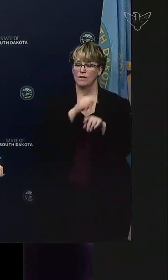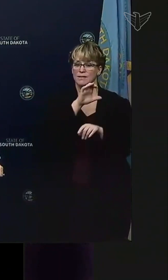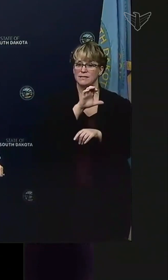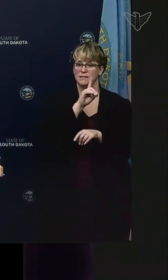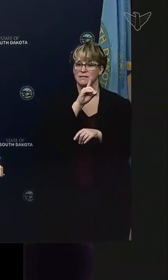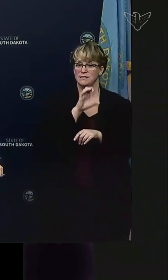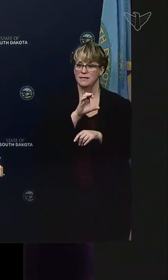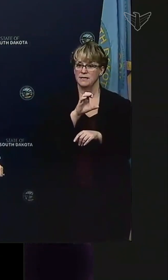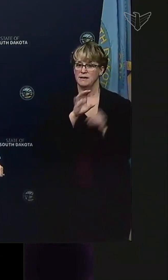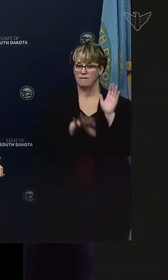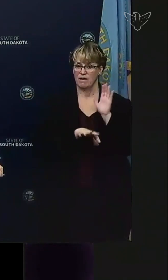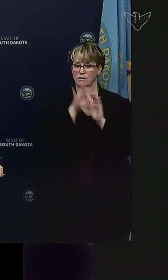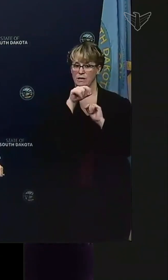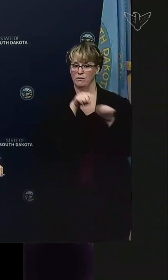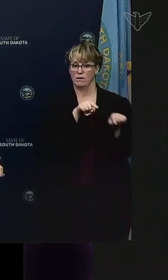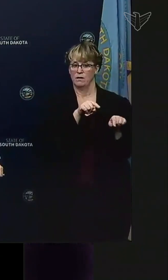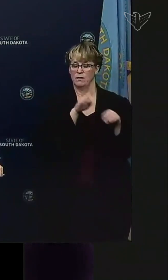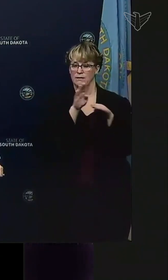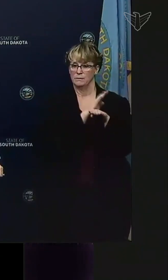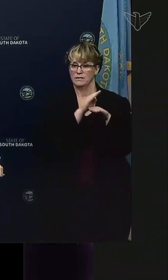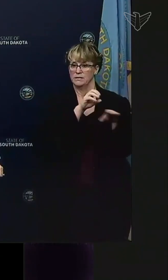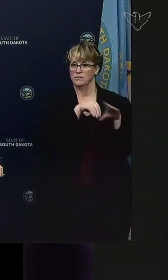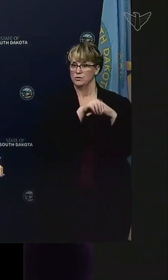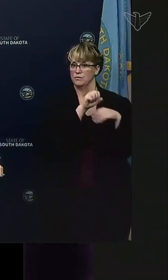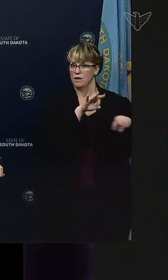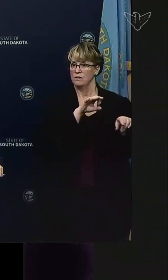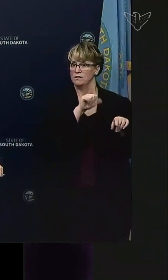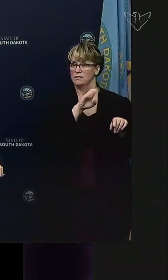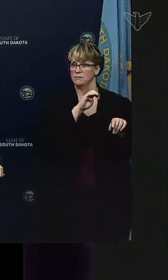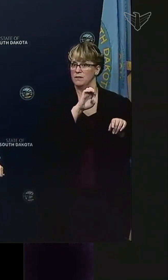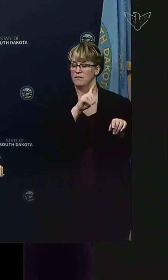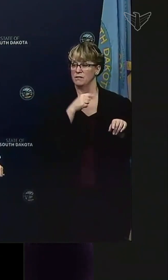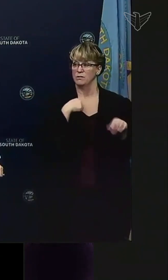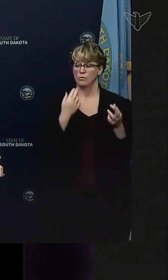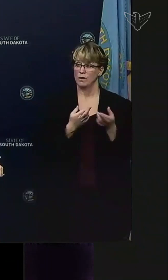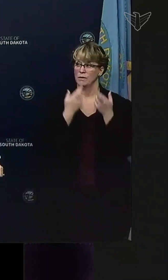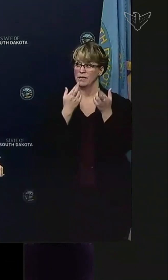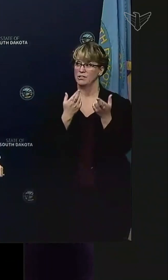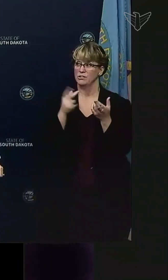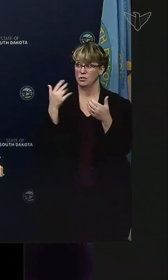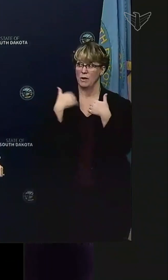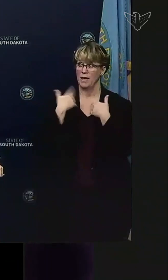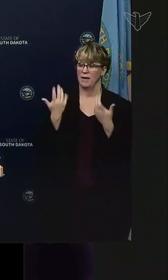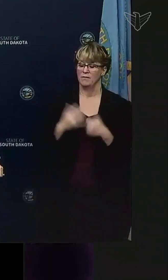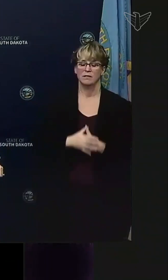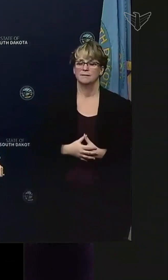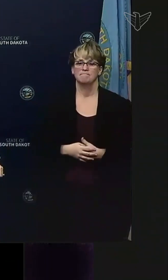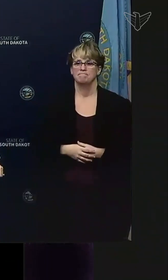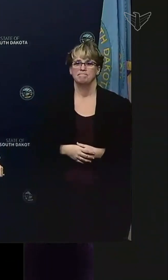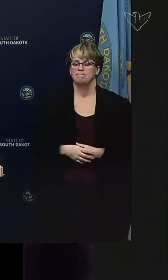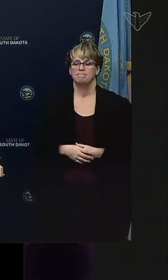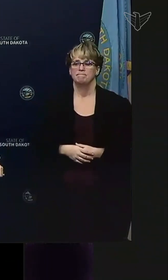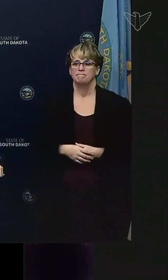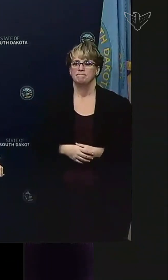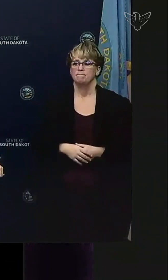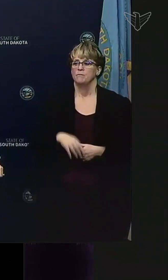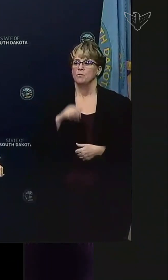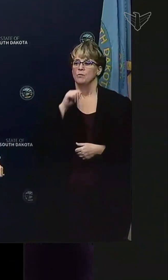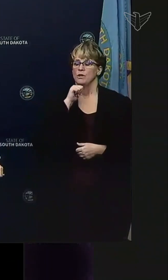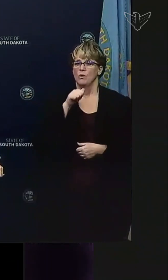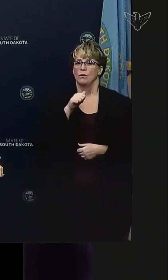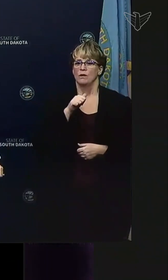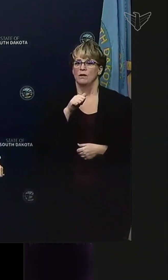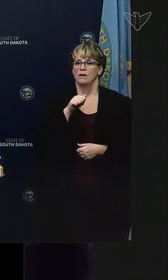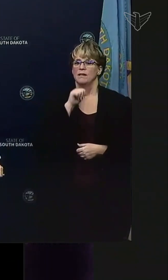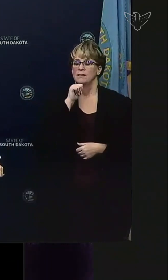CDC found at the Smithfield plant yet, or any recommendations at this point? We do not. They don't actually walk through the